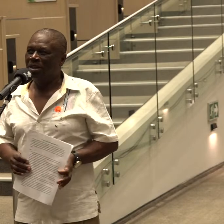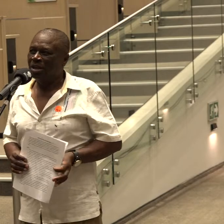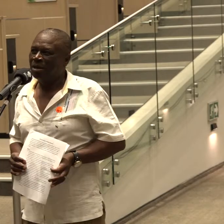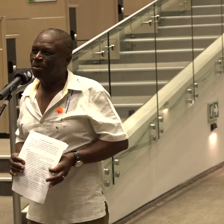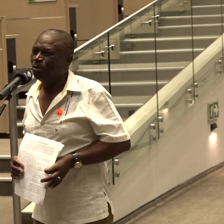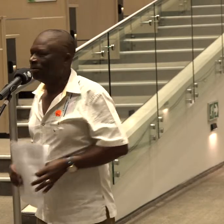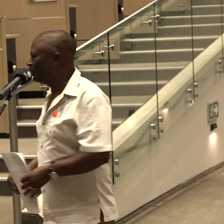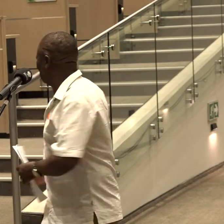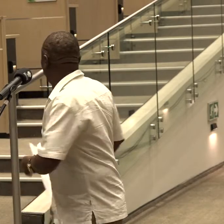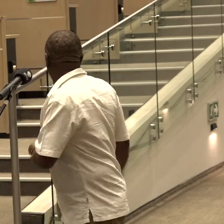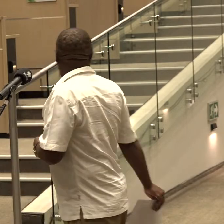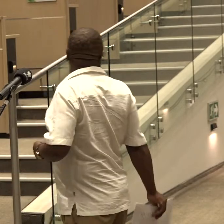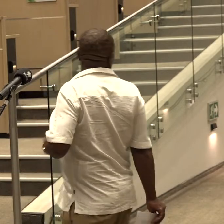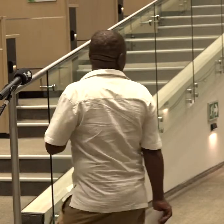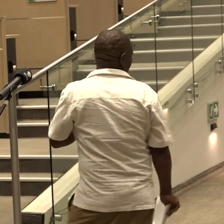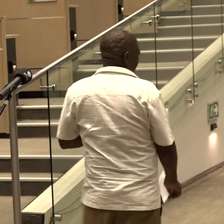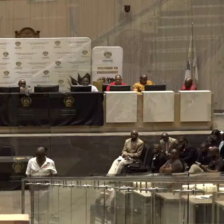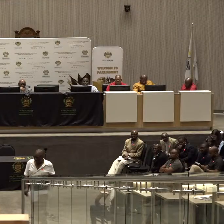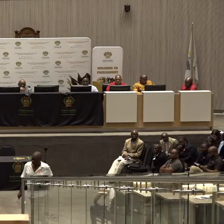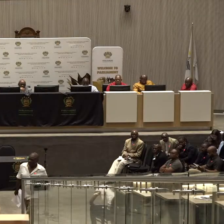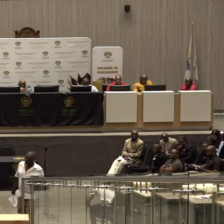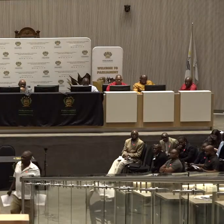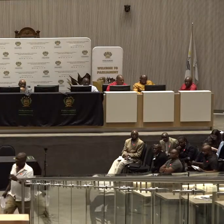air level